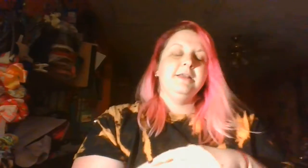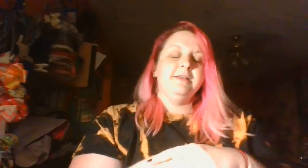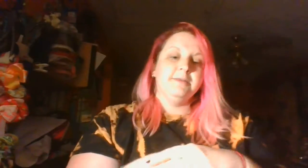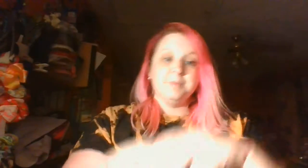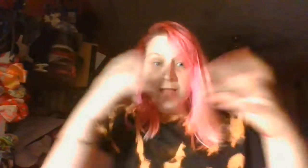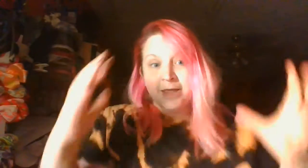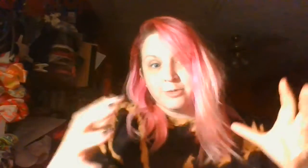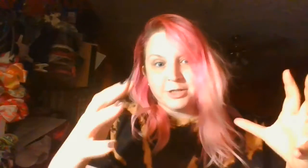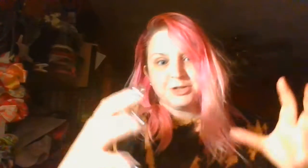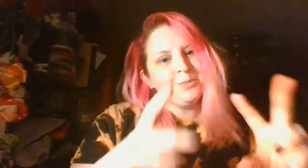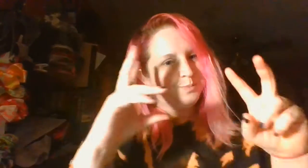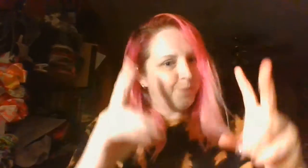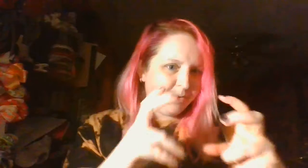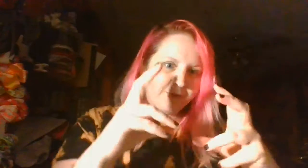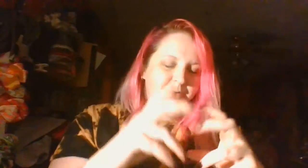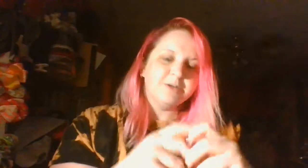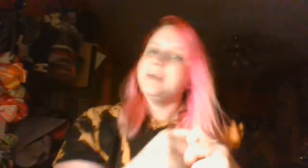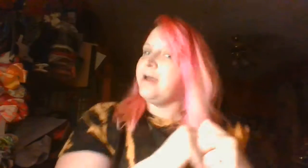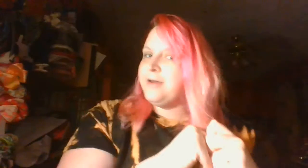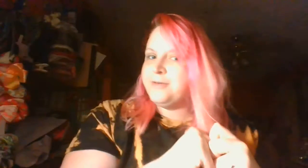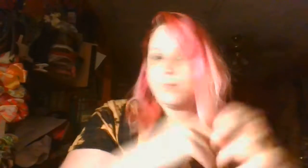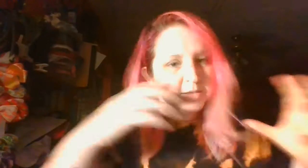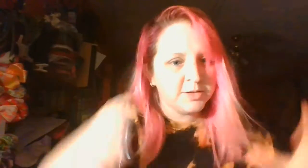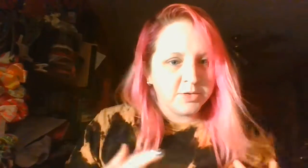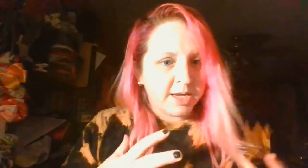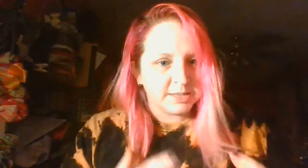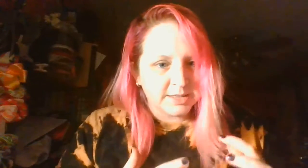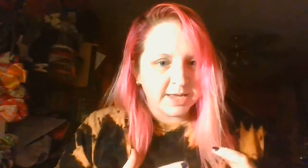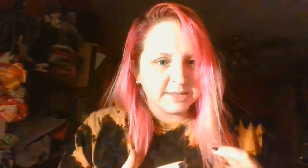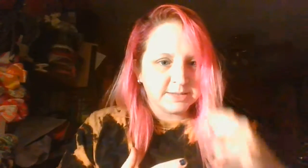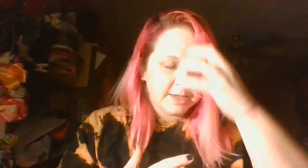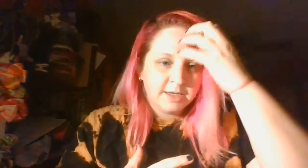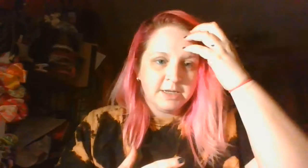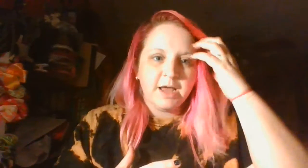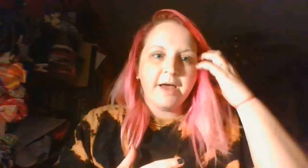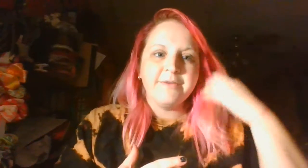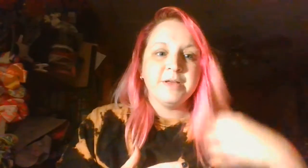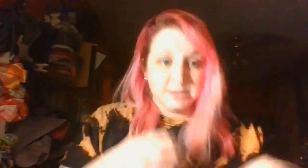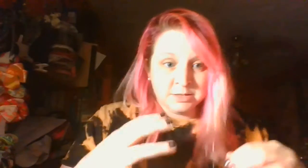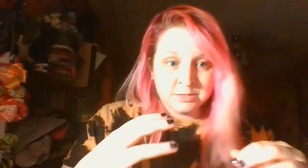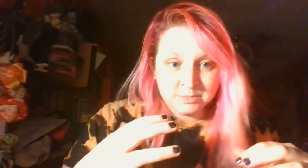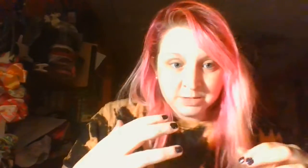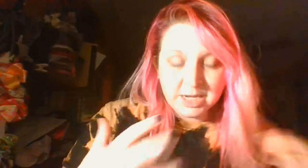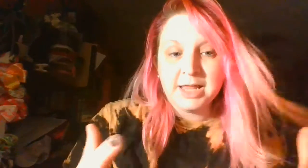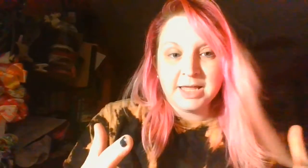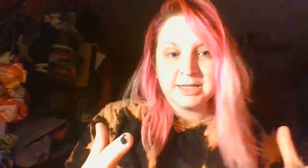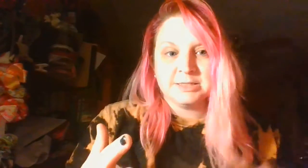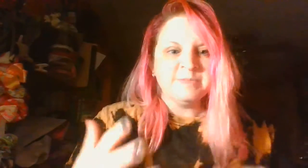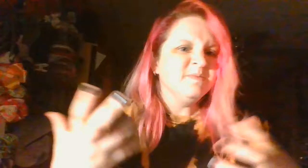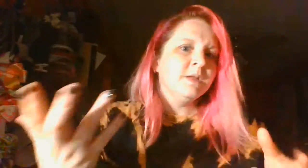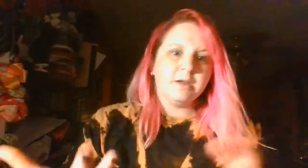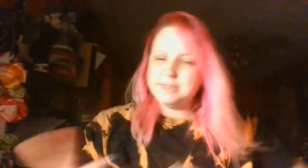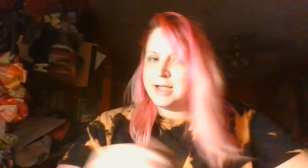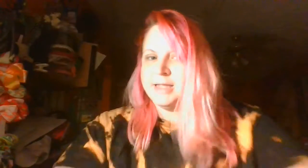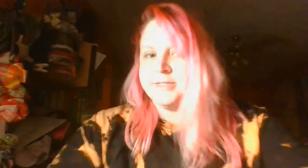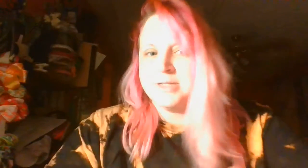the language barriers within the United States of dialects, because dialects are